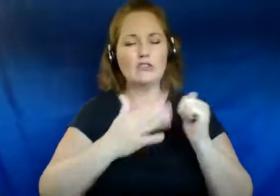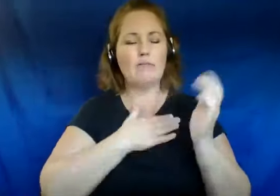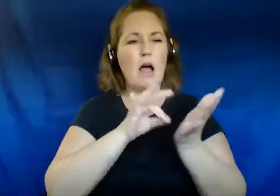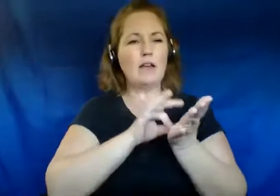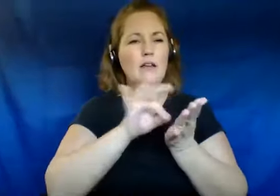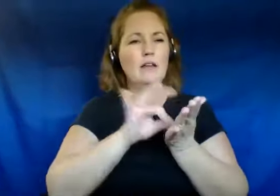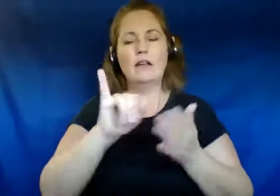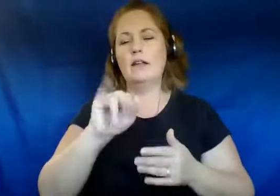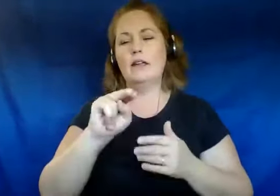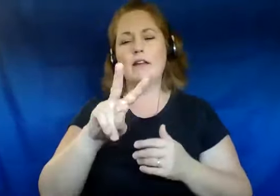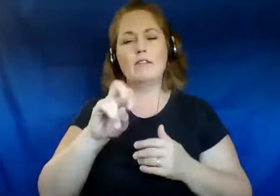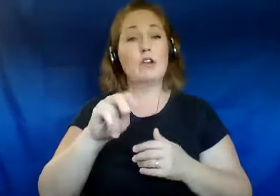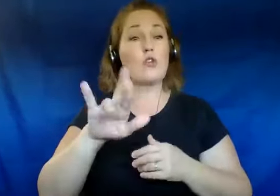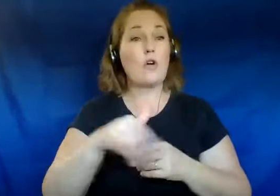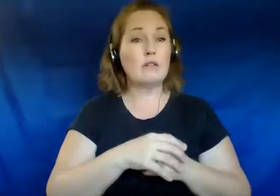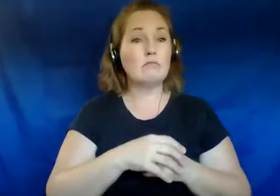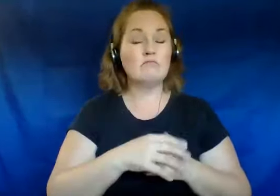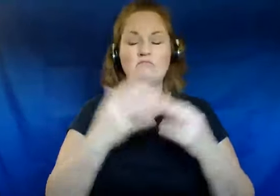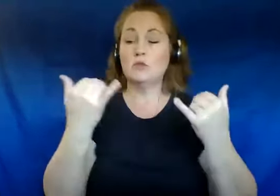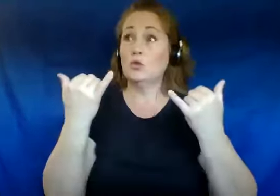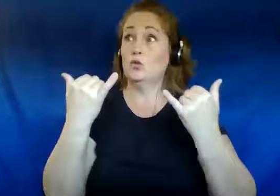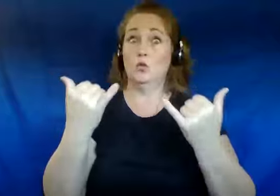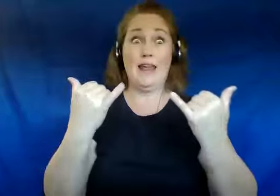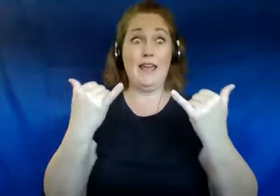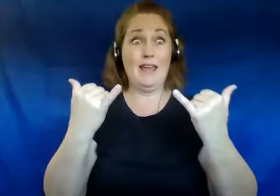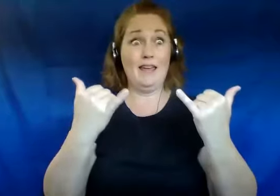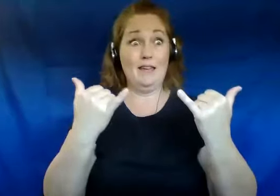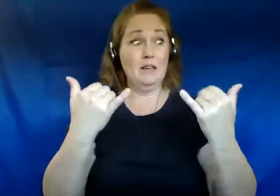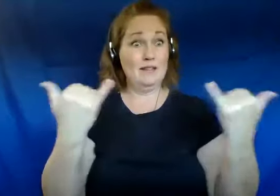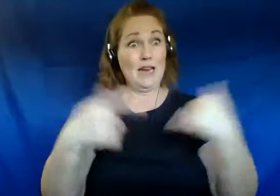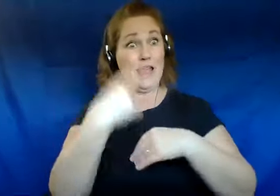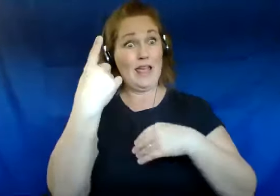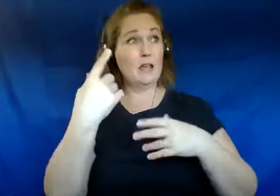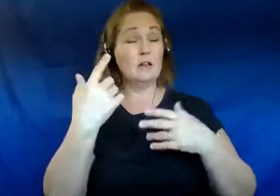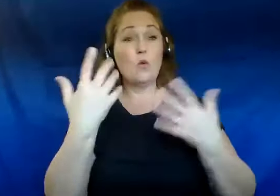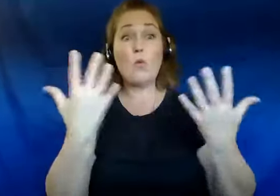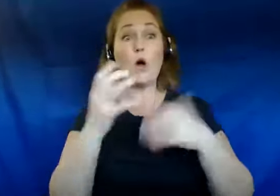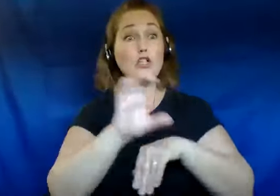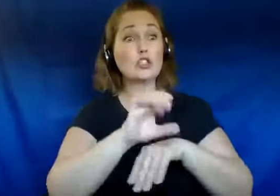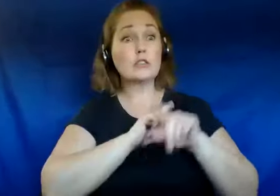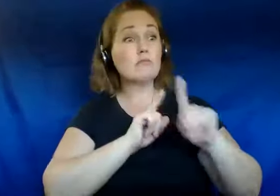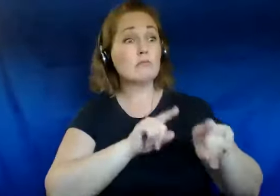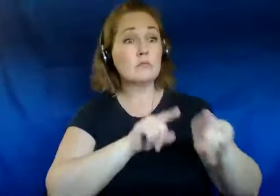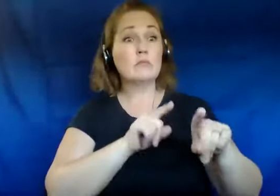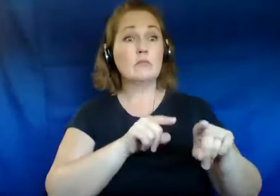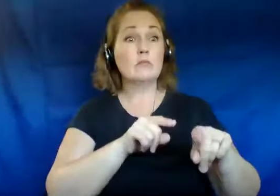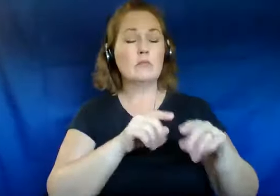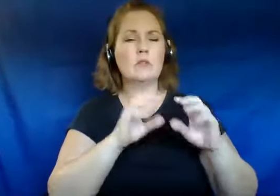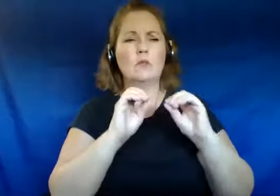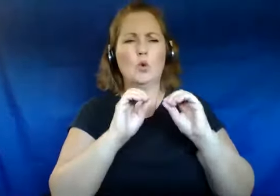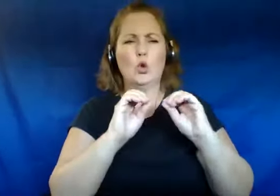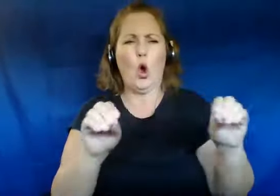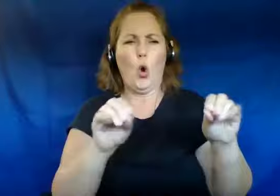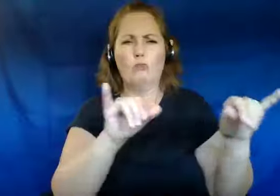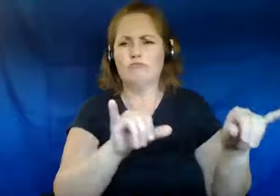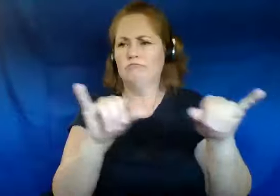today, and I will assure you that the church I go to today has no resemblance of